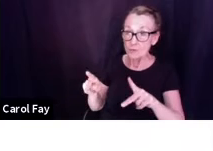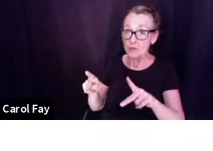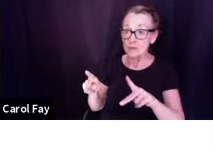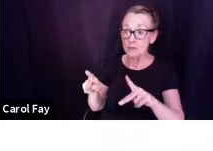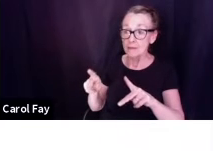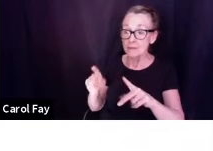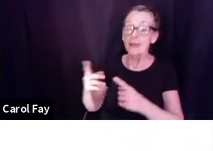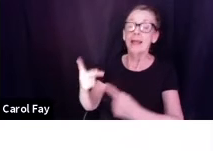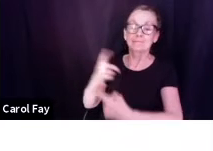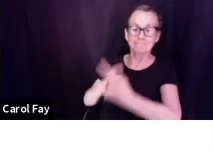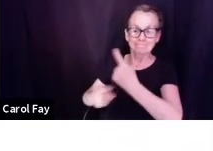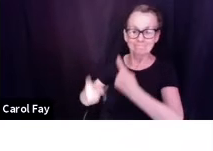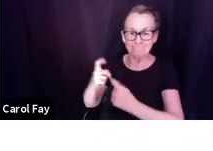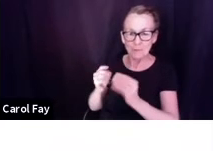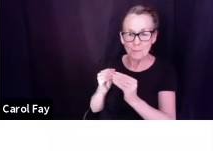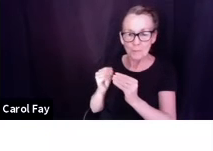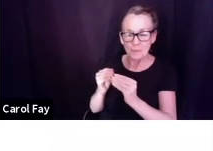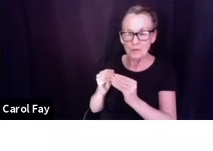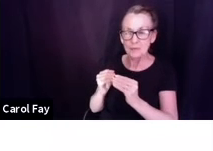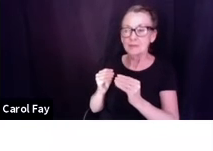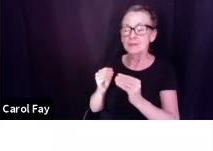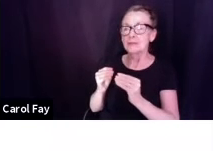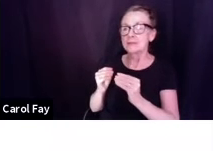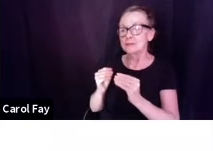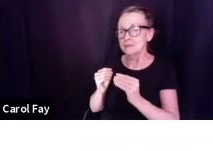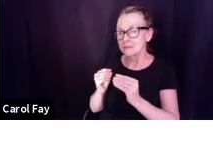you questions to something that you've already gone over, but